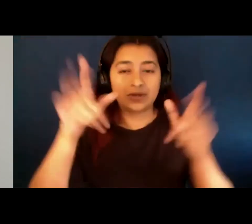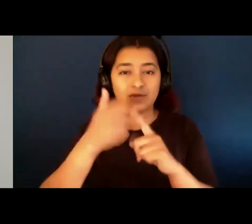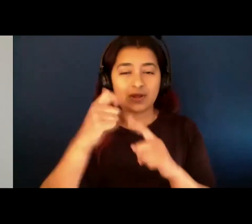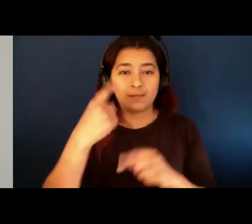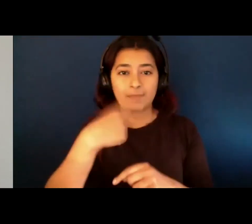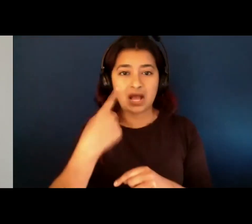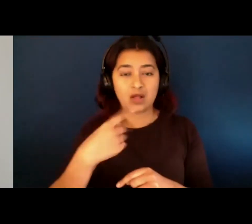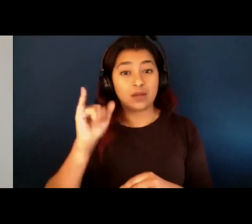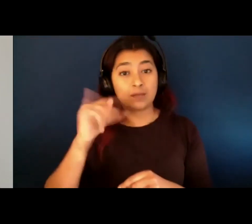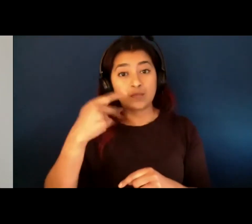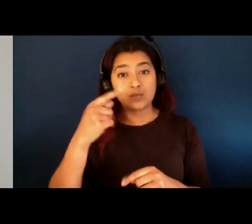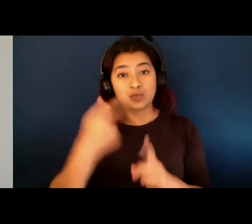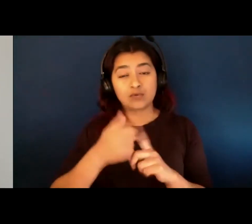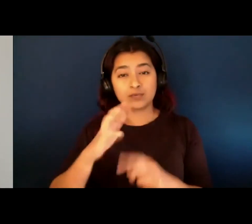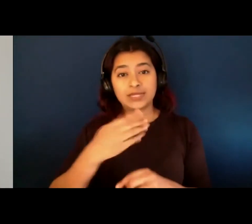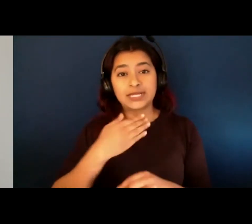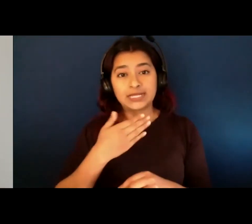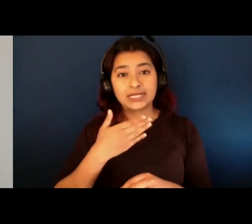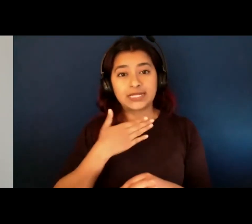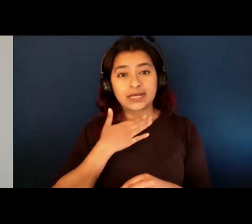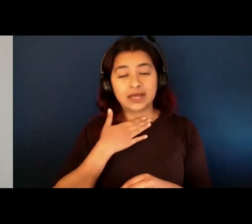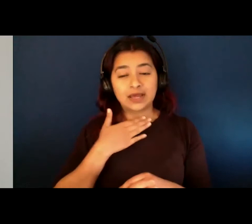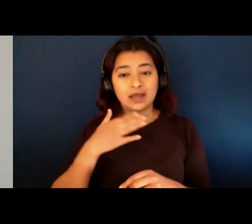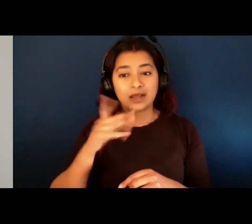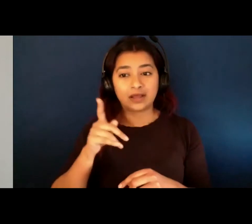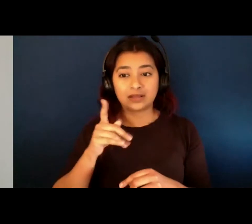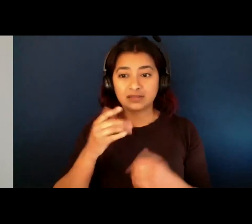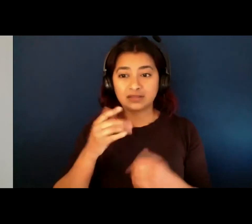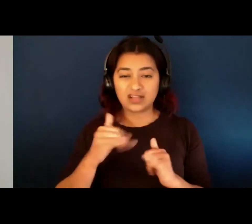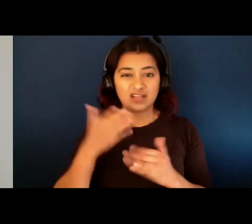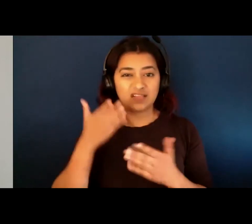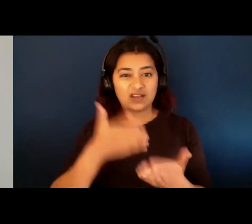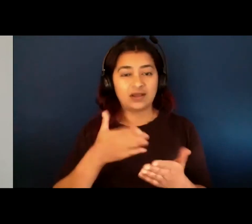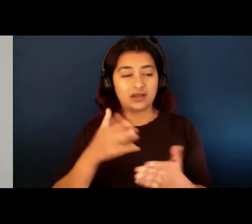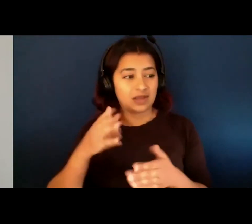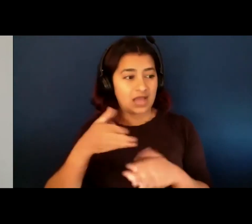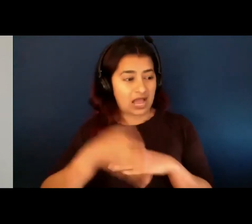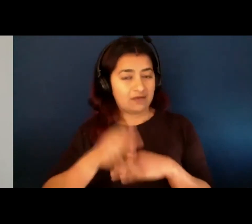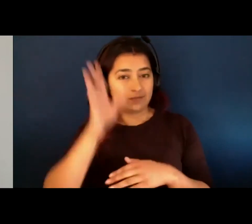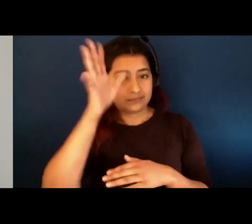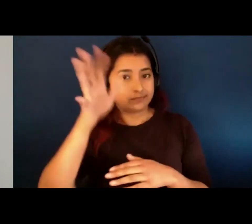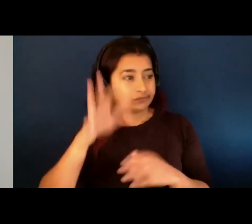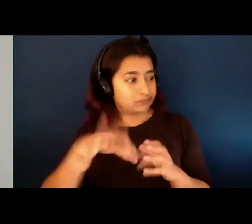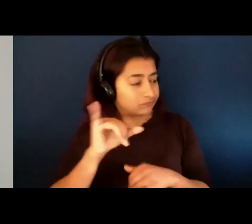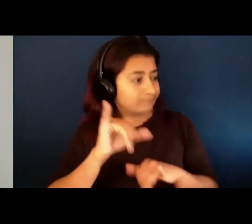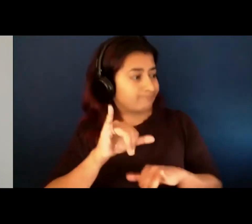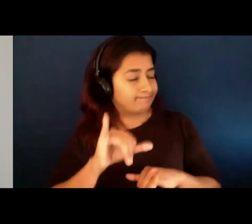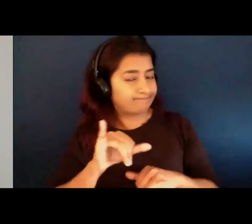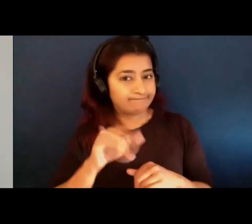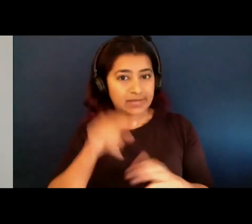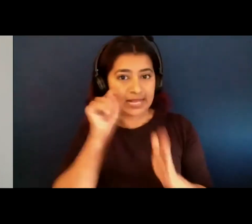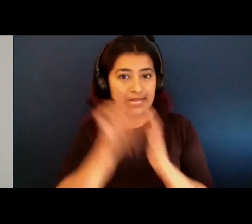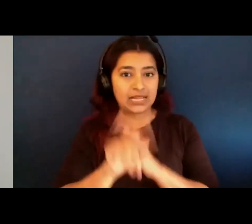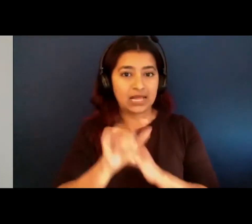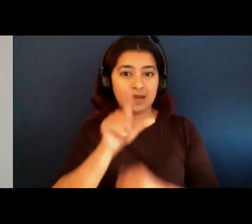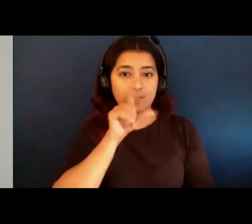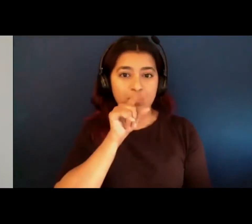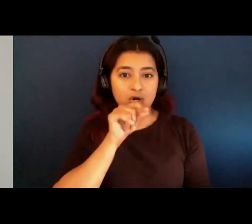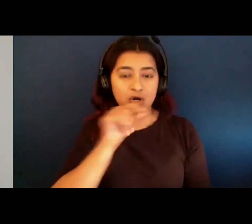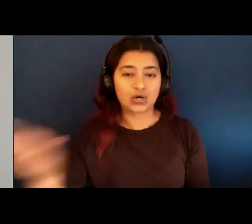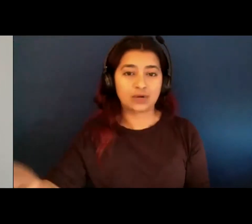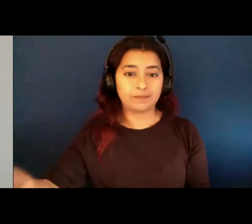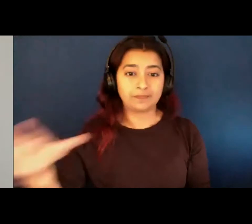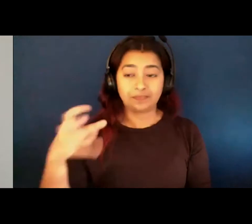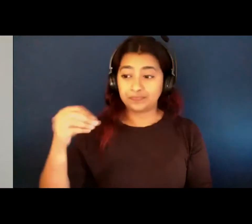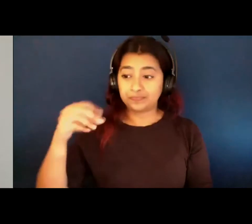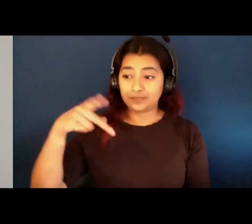neck blazed even after Vega announced her discovery, and Abuelo got too excited with the fisherman's net and killed the bird, and the passenger pigeon went